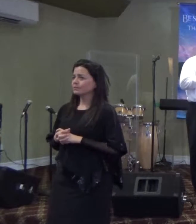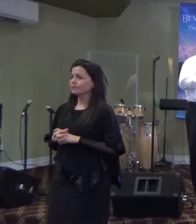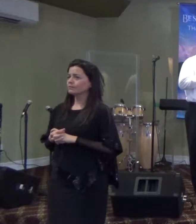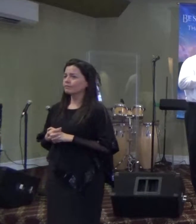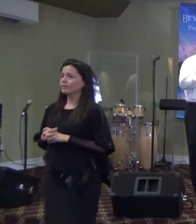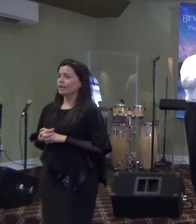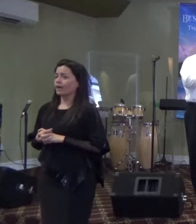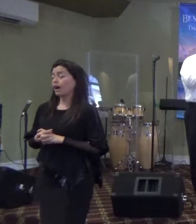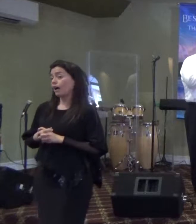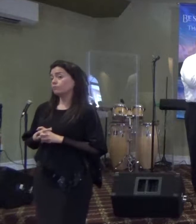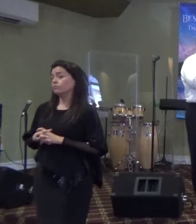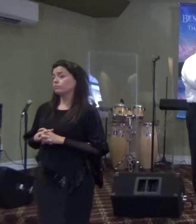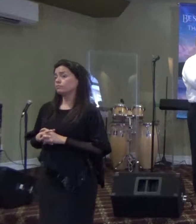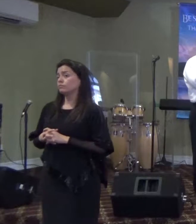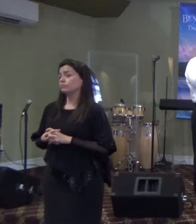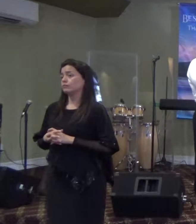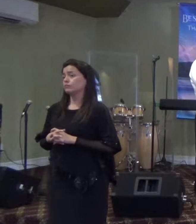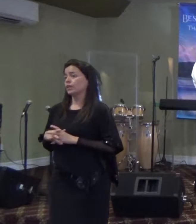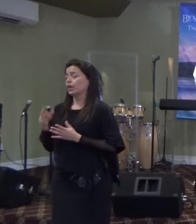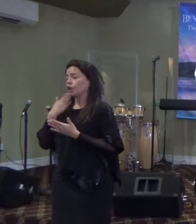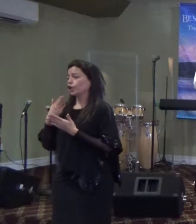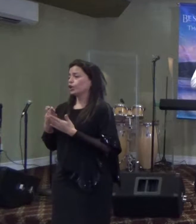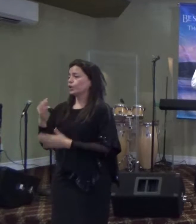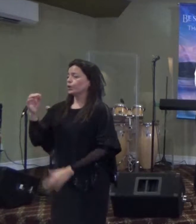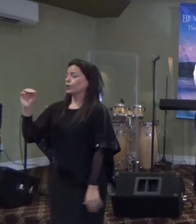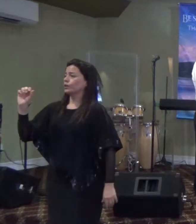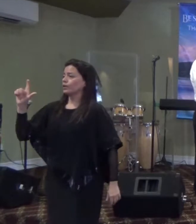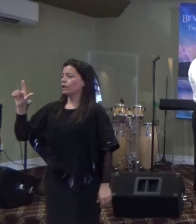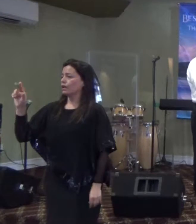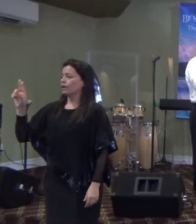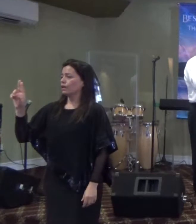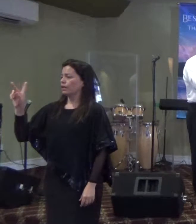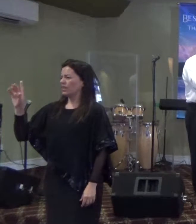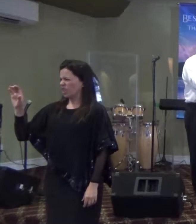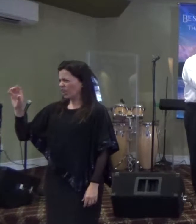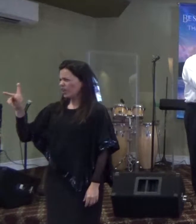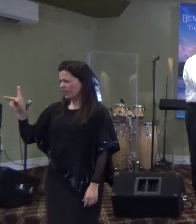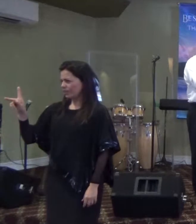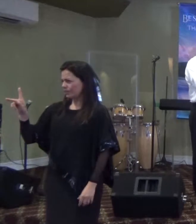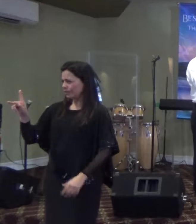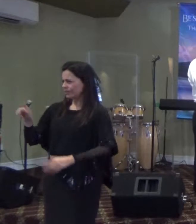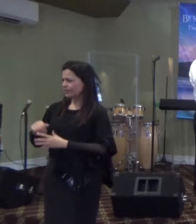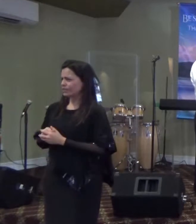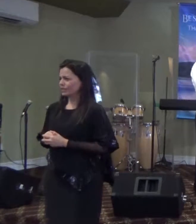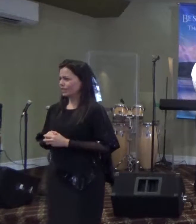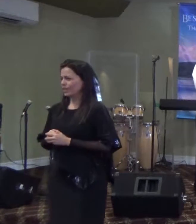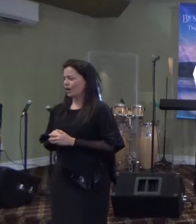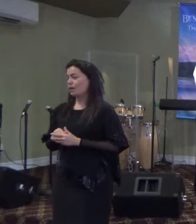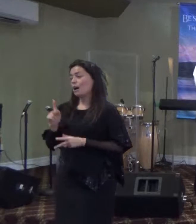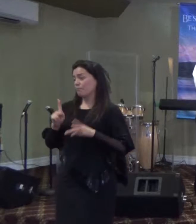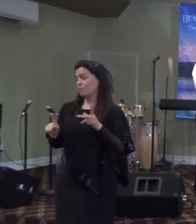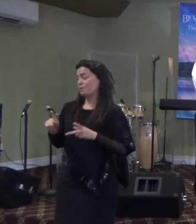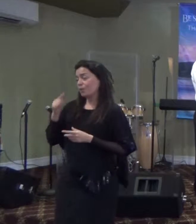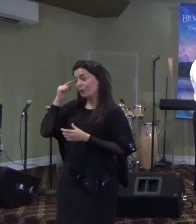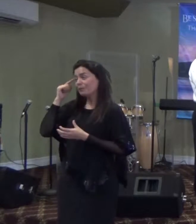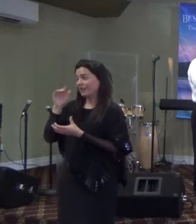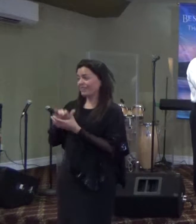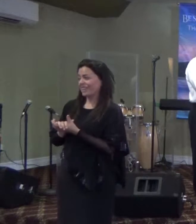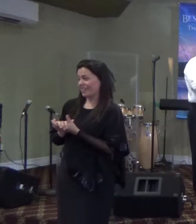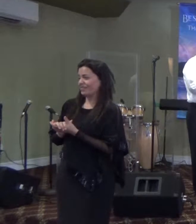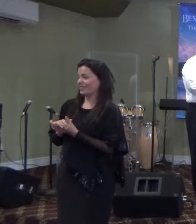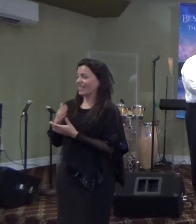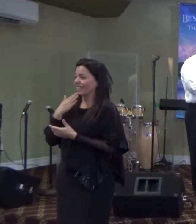Buena suerte, Good luck. ¿no es cierto? Isn't it true? La gente que no conoce a Dios People that don't know